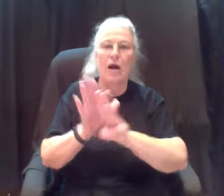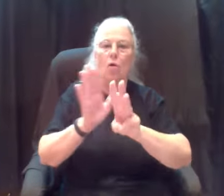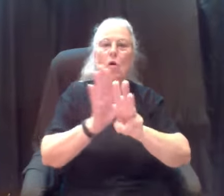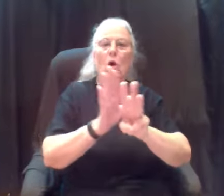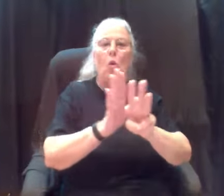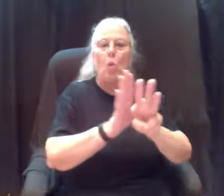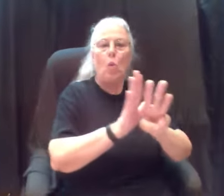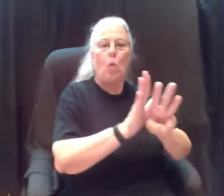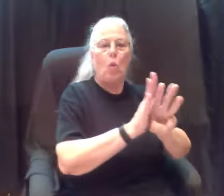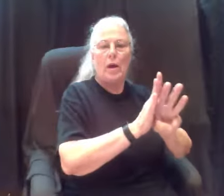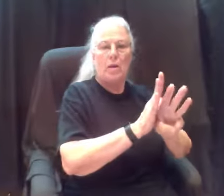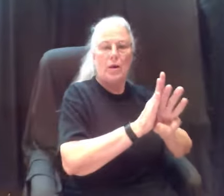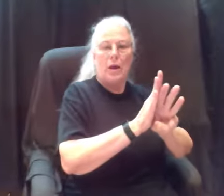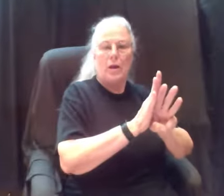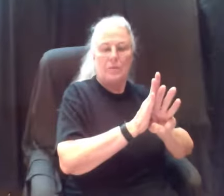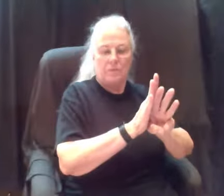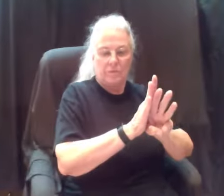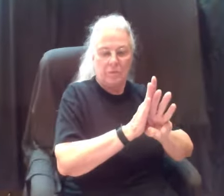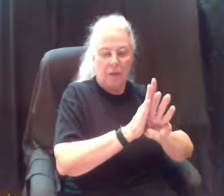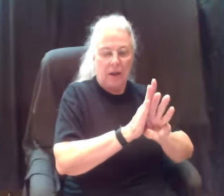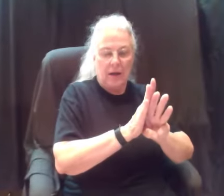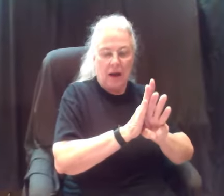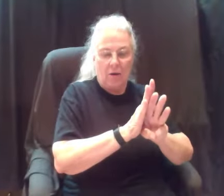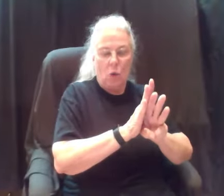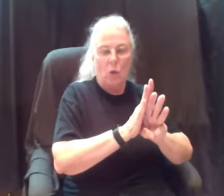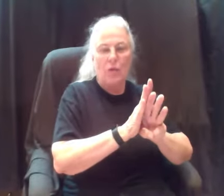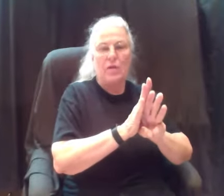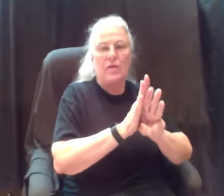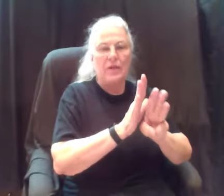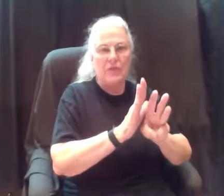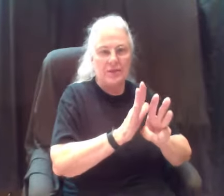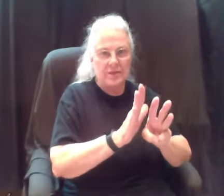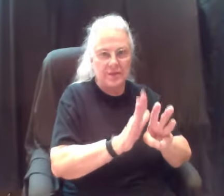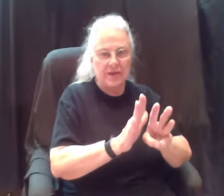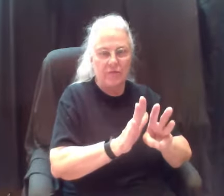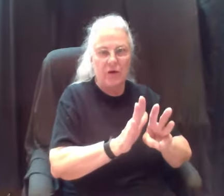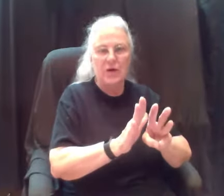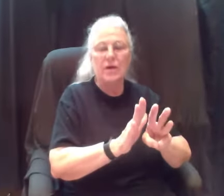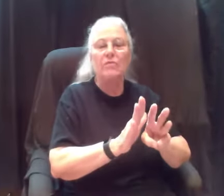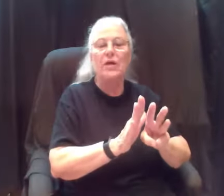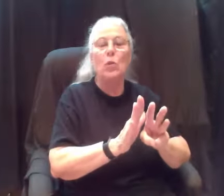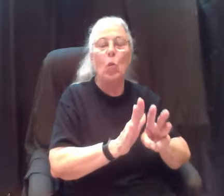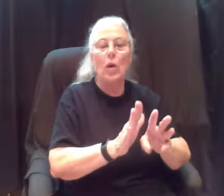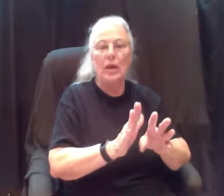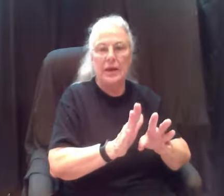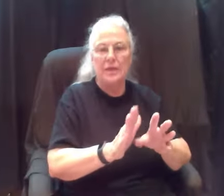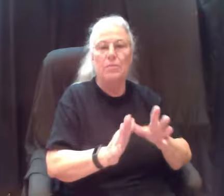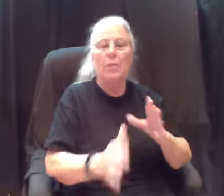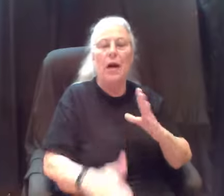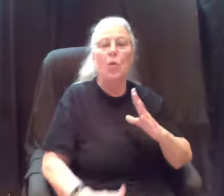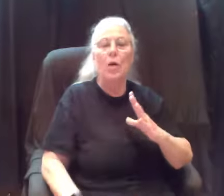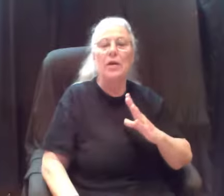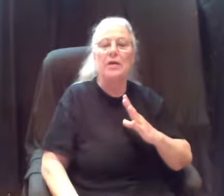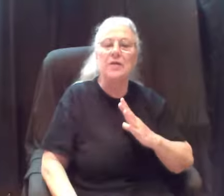follow. Will. Now, that's different than willingness. My willingness, I'm